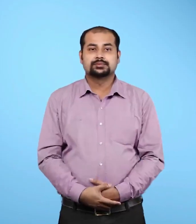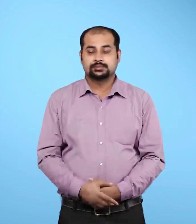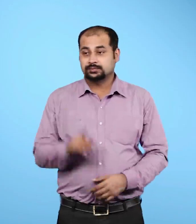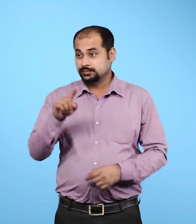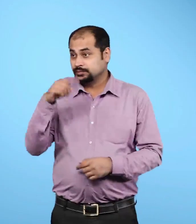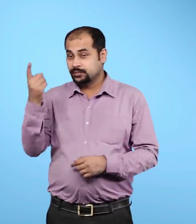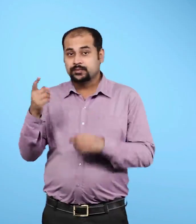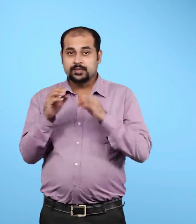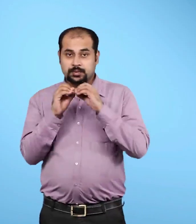B.